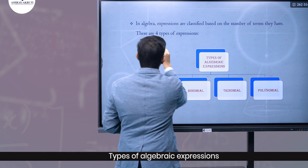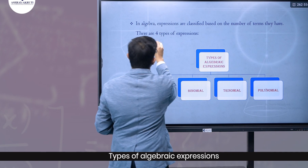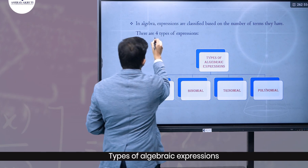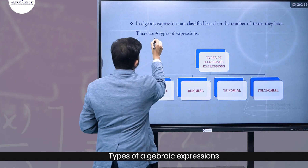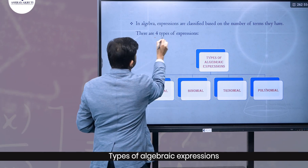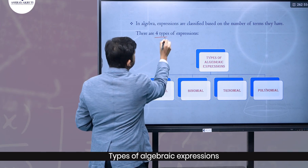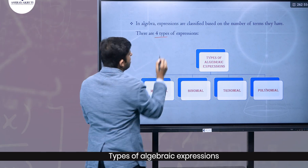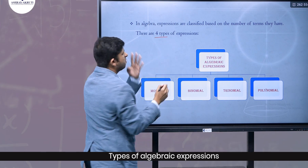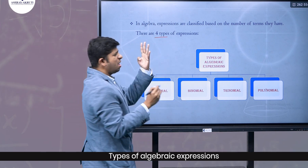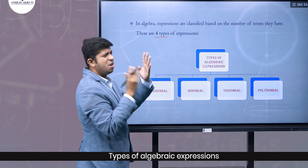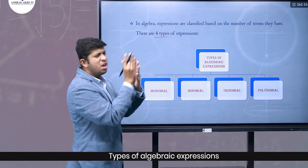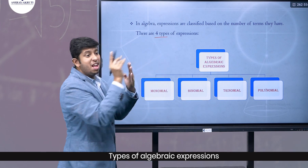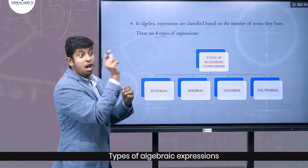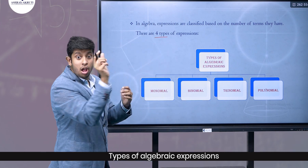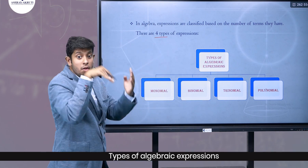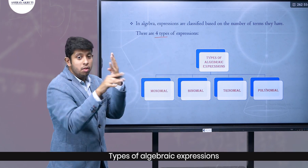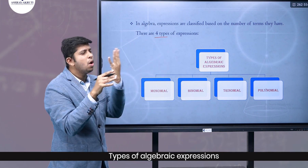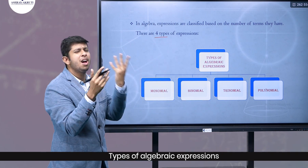Types of algebraic expressions: